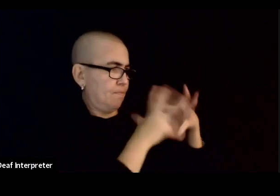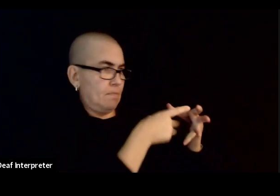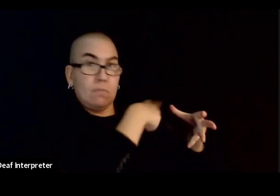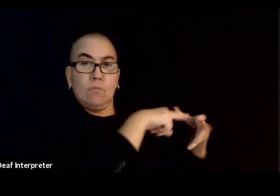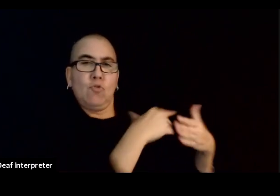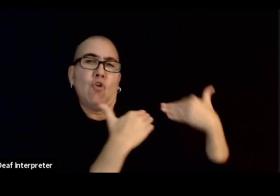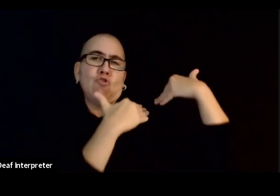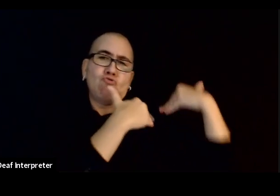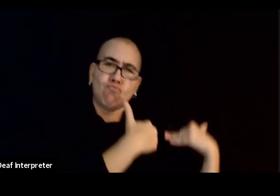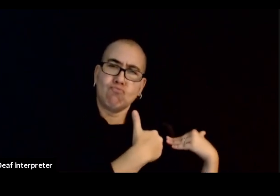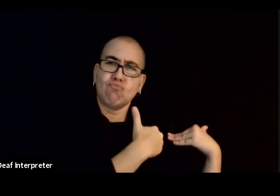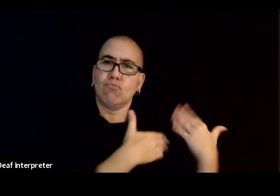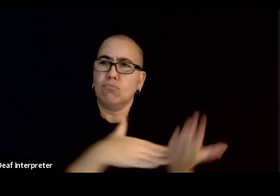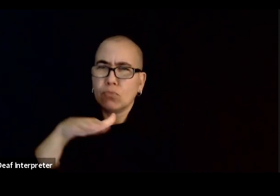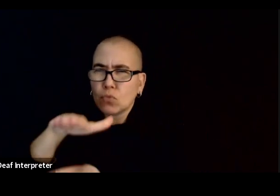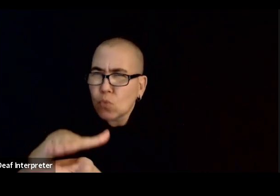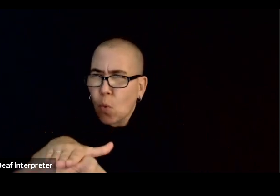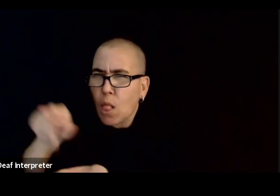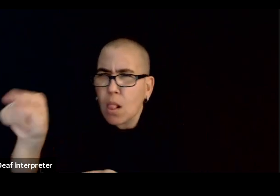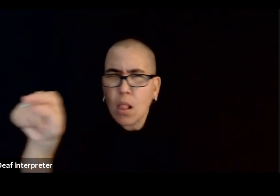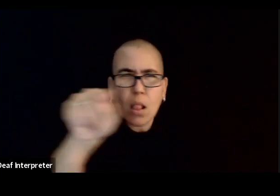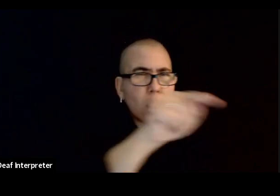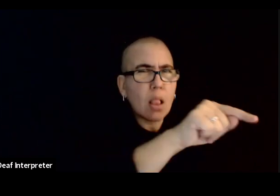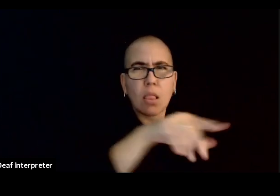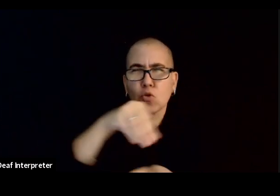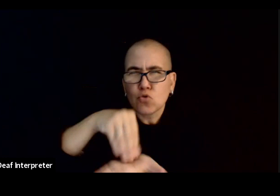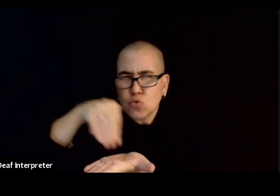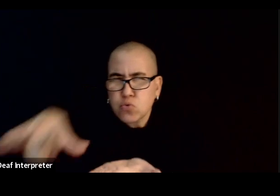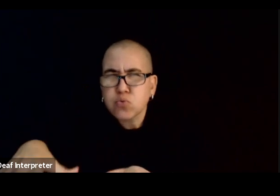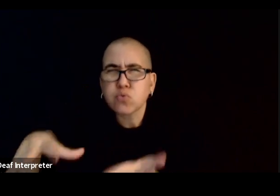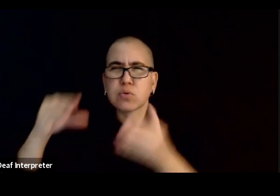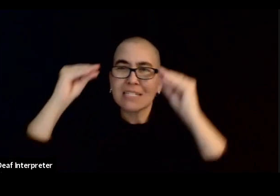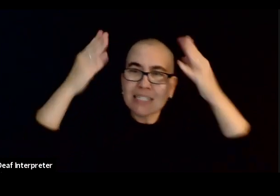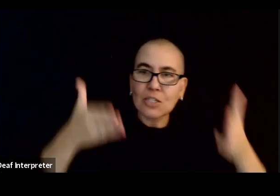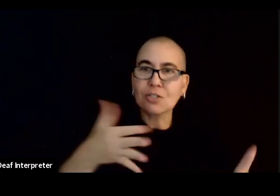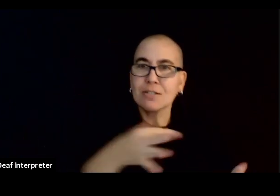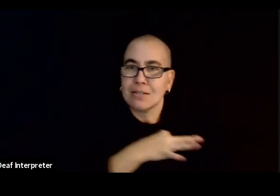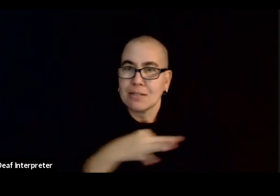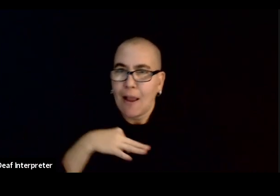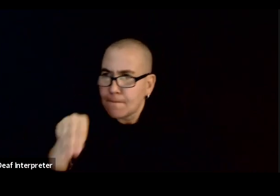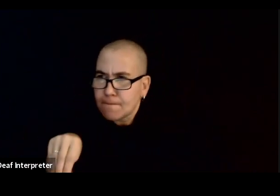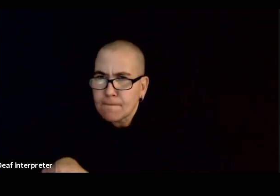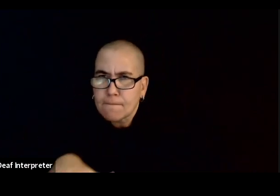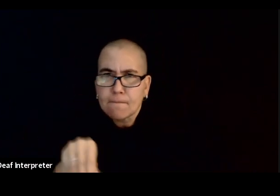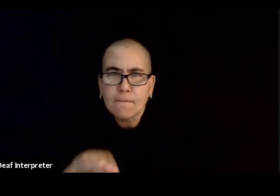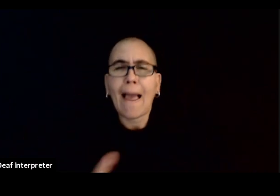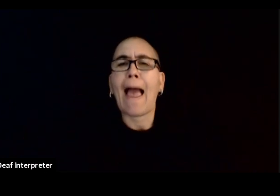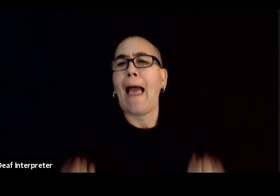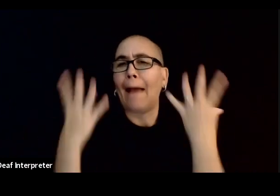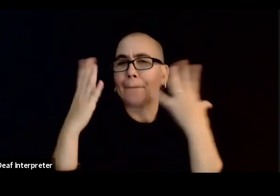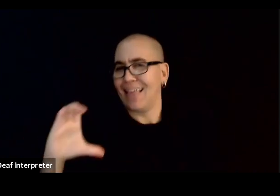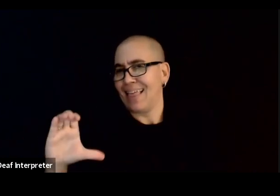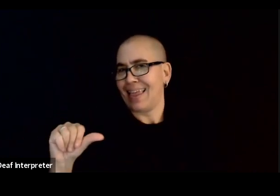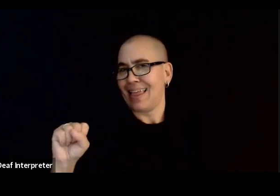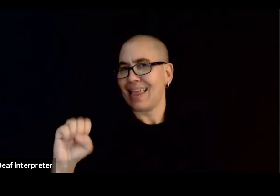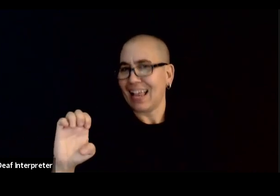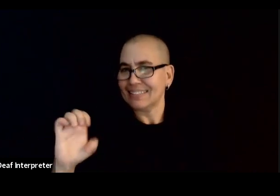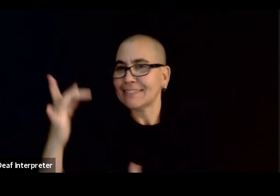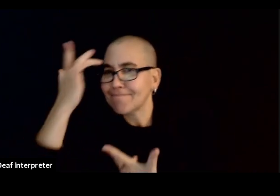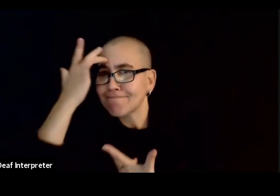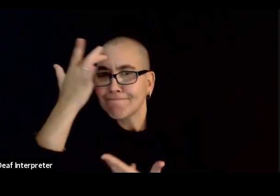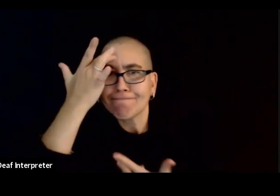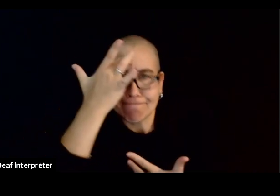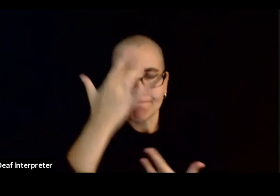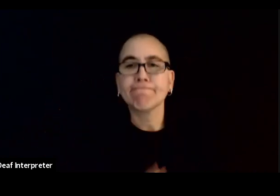We look both at a situation in which there may be cases in a